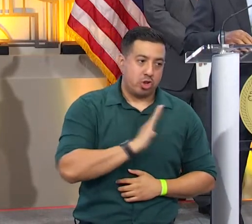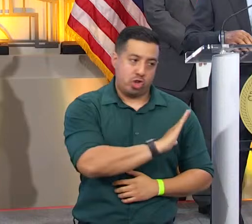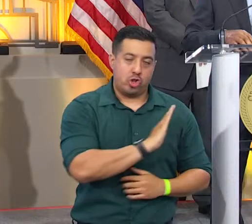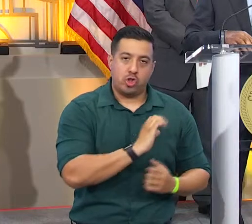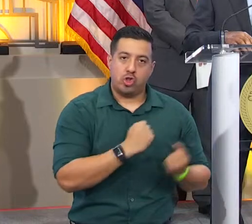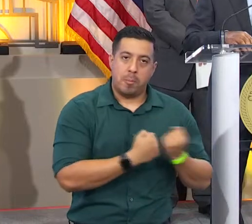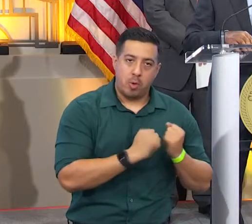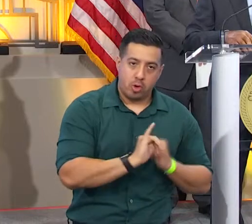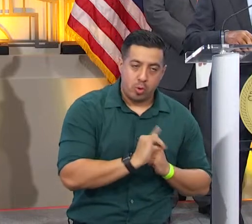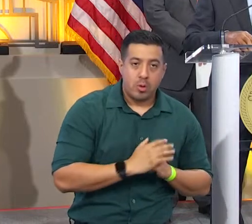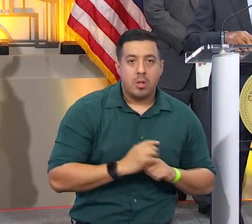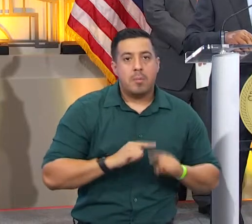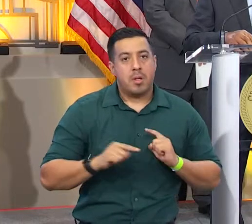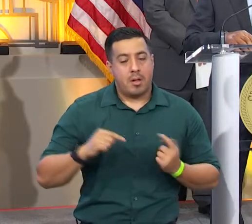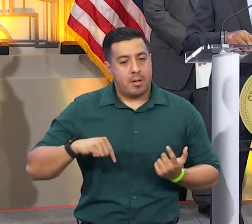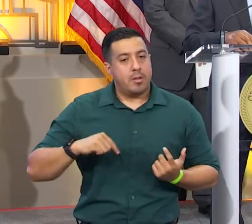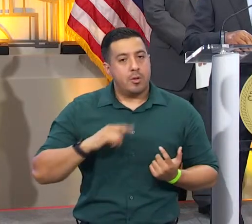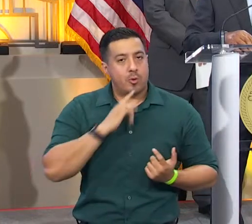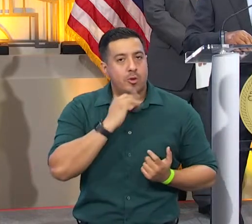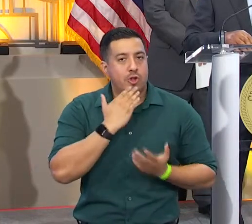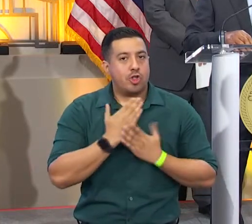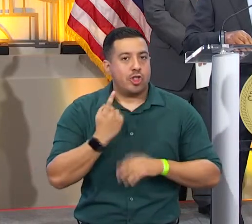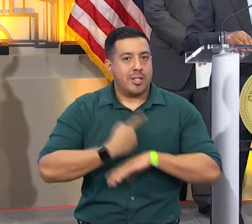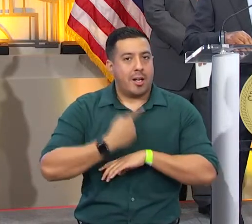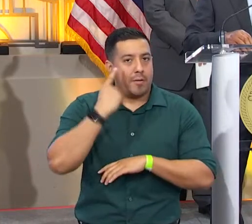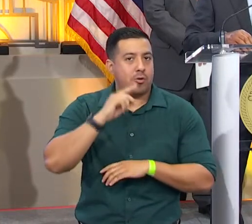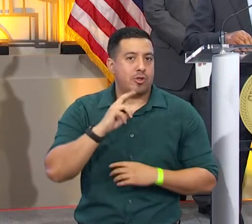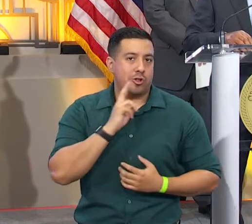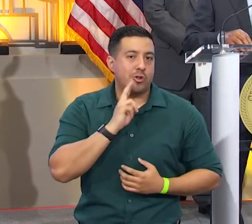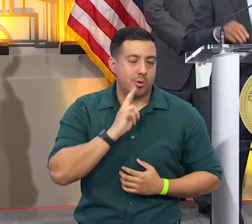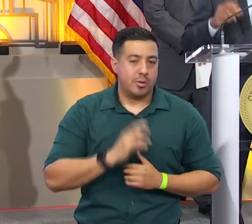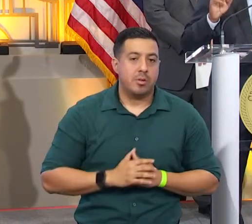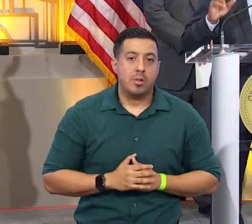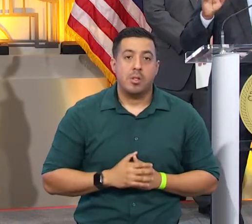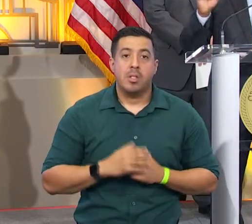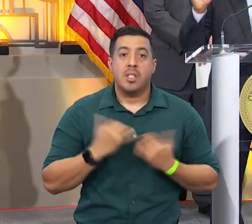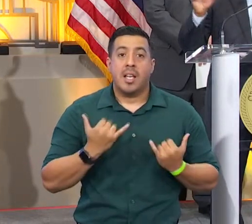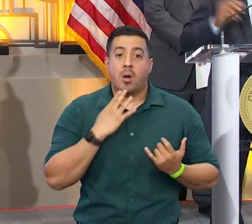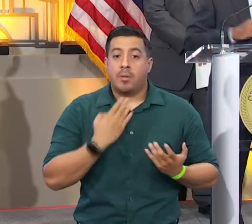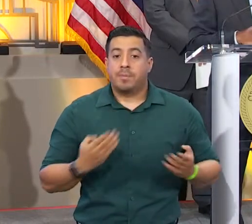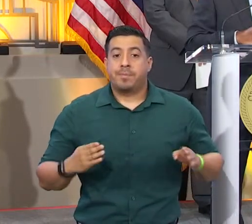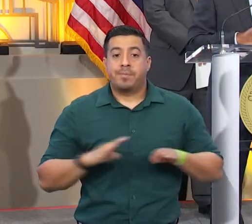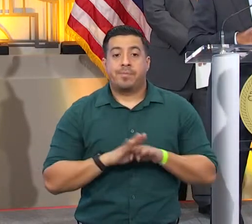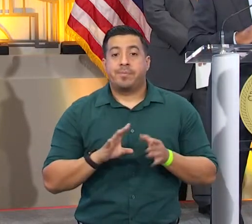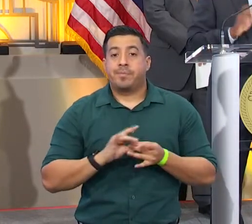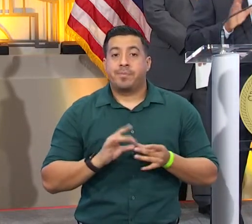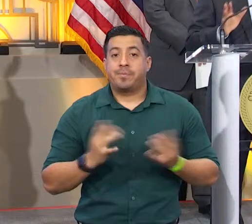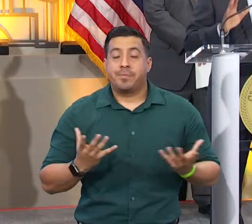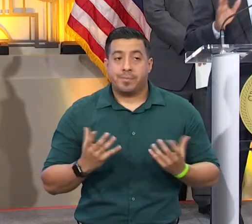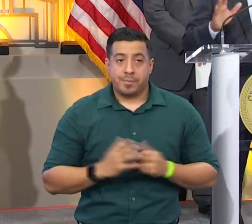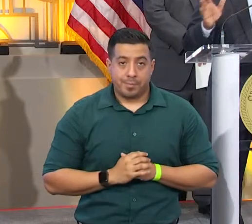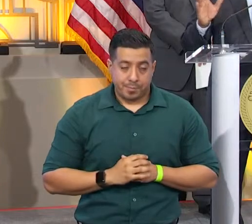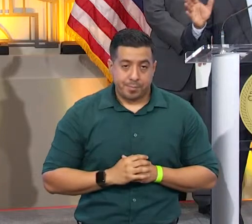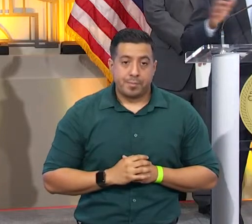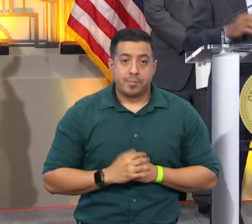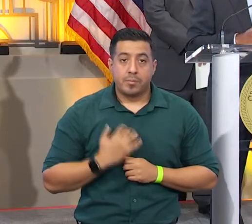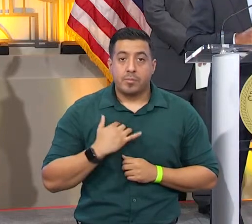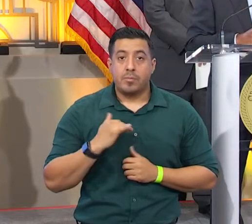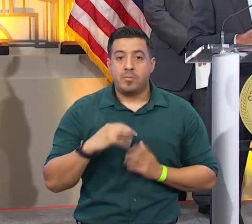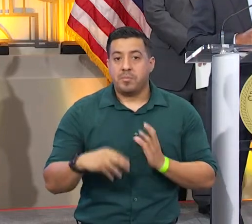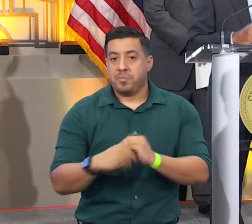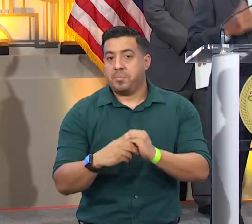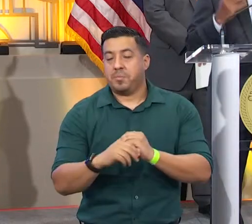support. But this is a good day in the city of Houston. And let me just close by saying on another